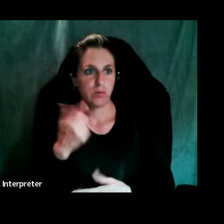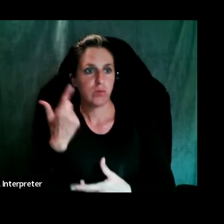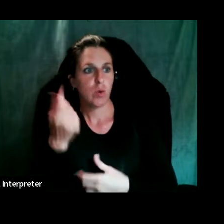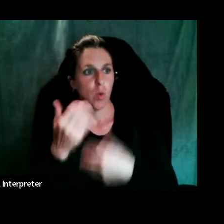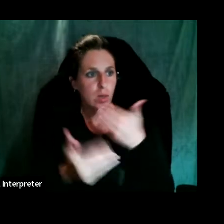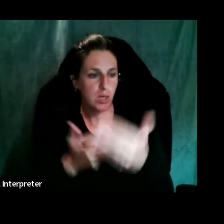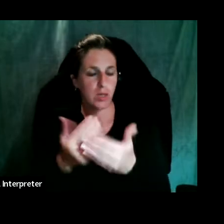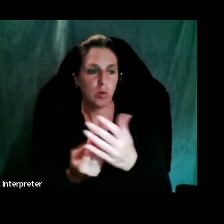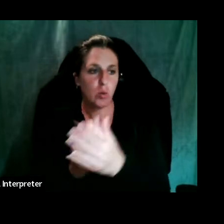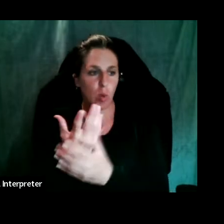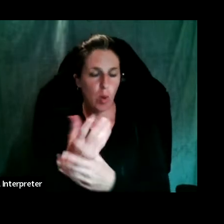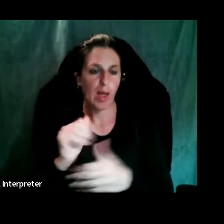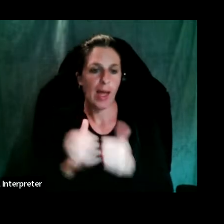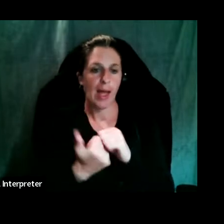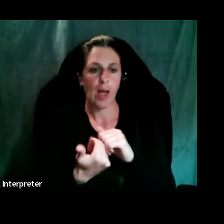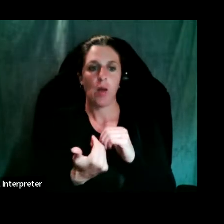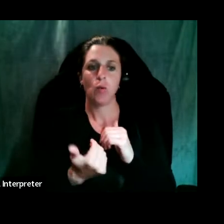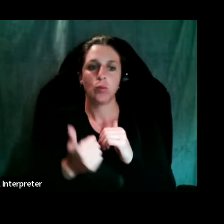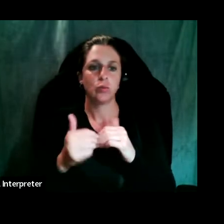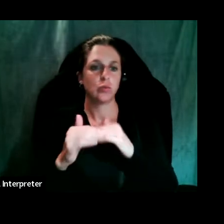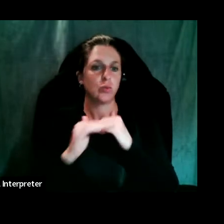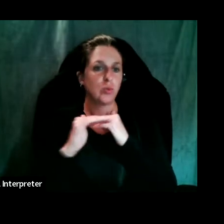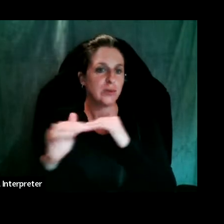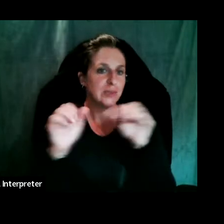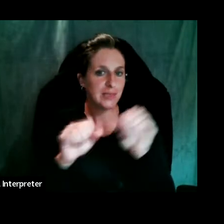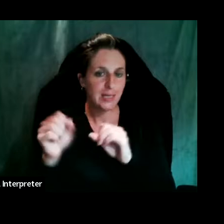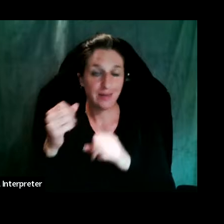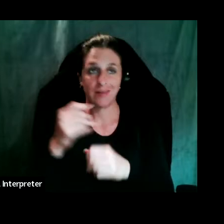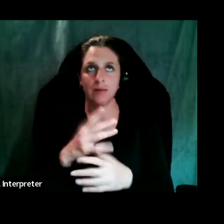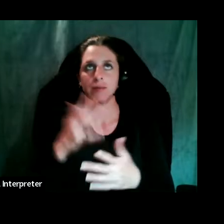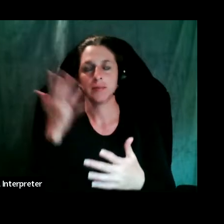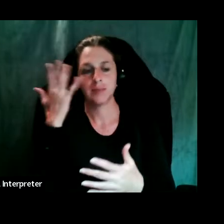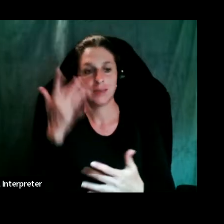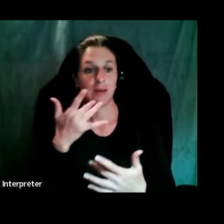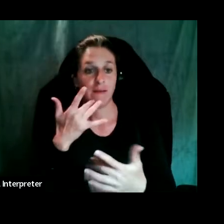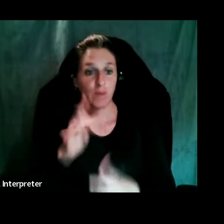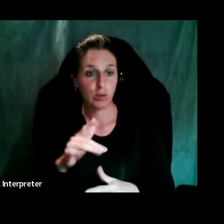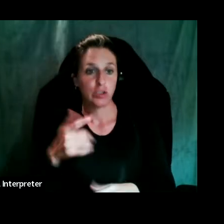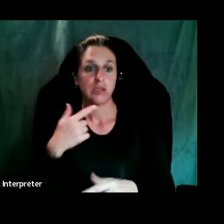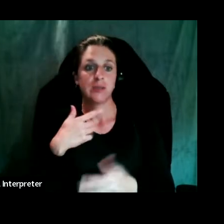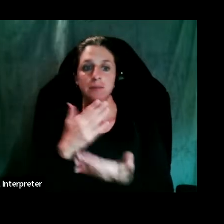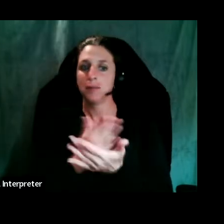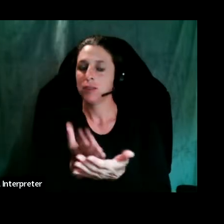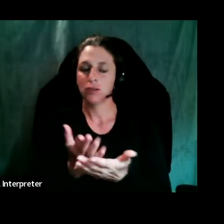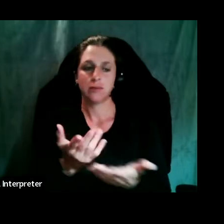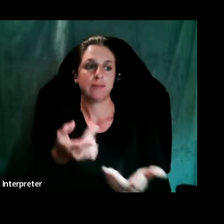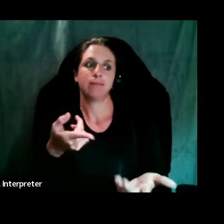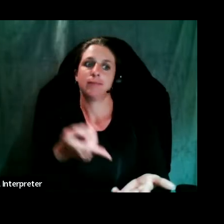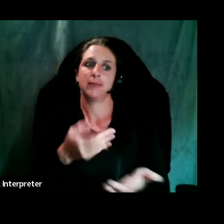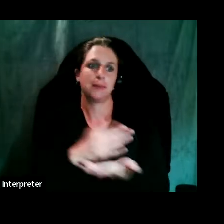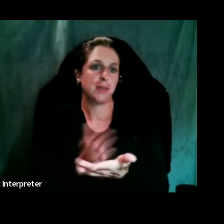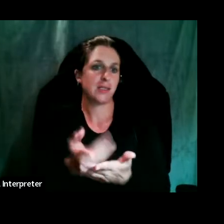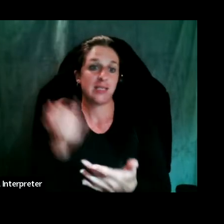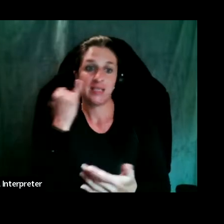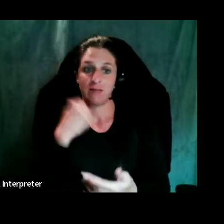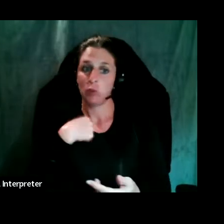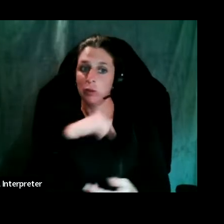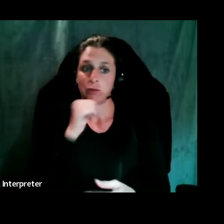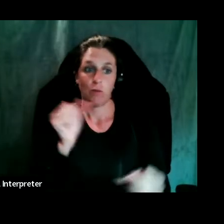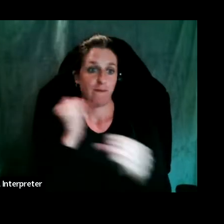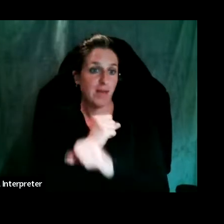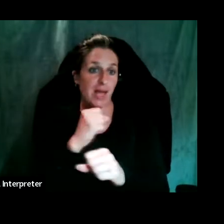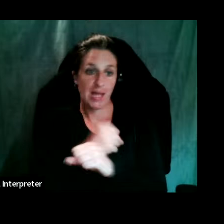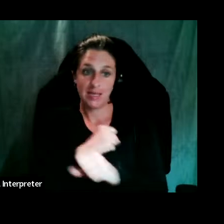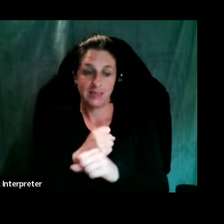how to sustain this, because unfortunately budgets are budgets. And if we don't fight for it, we're going to lose it. And I don't want